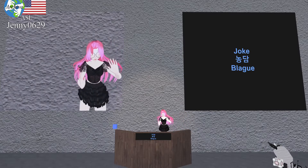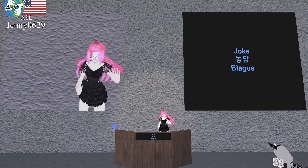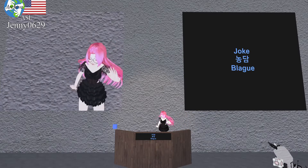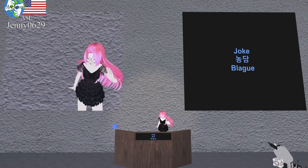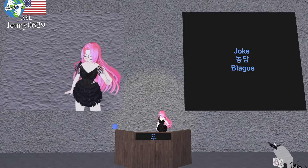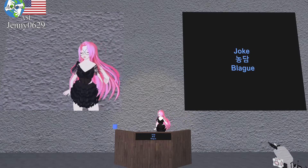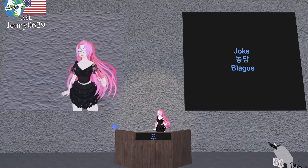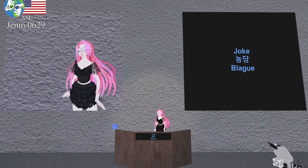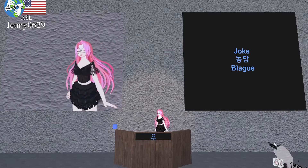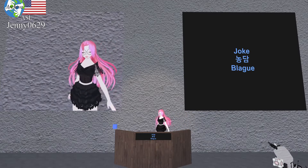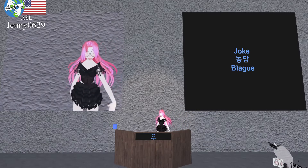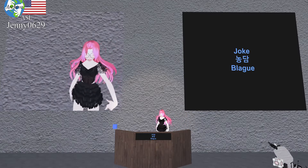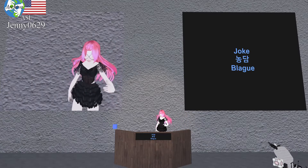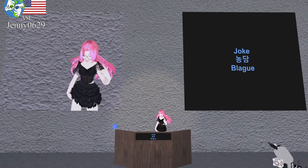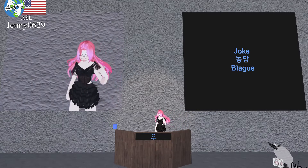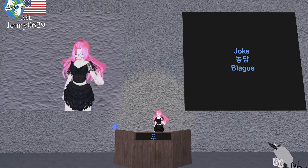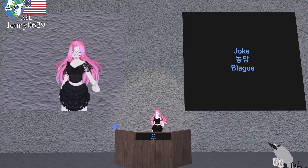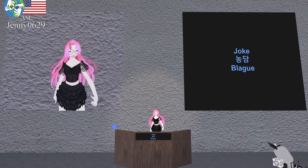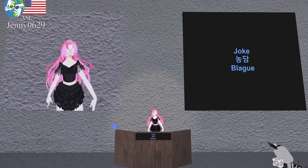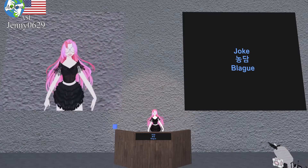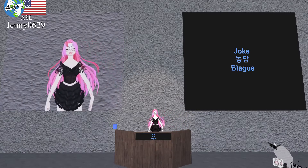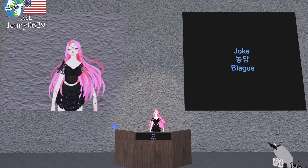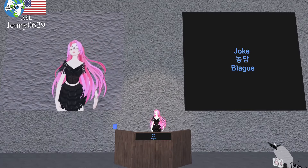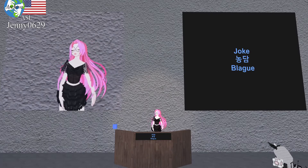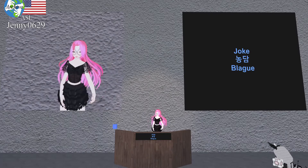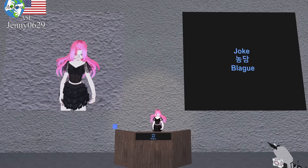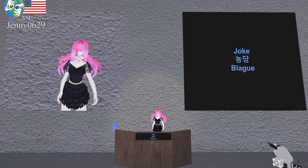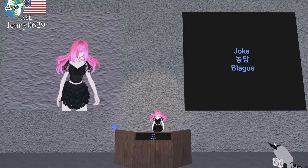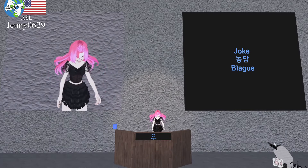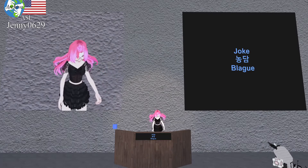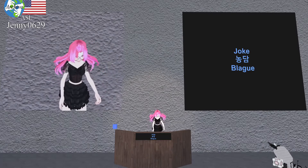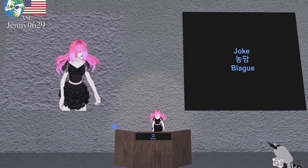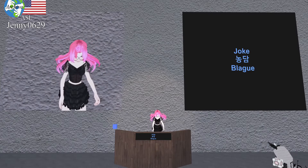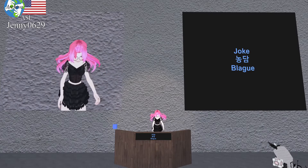I feel like I'm melting. Okay, I got a big toaster on my head. Maybe that's why.